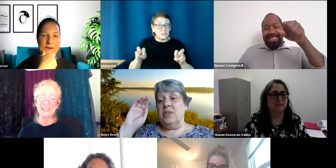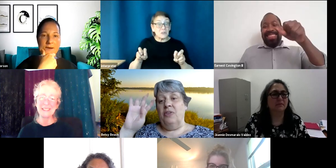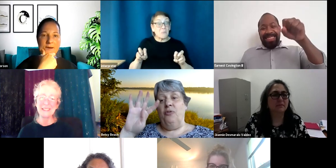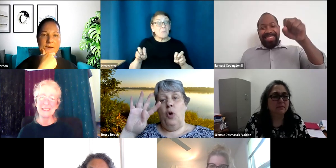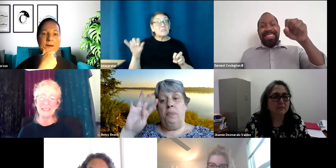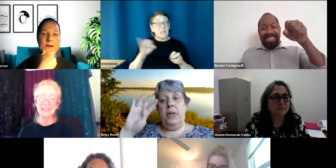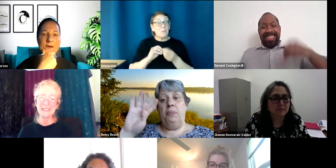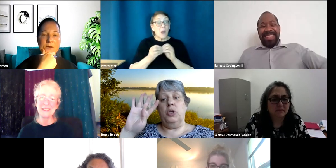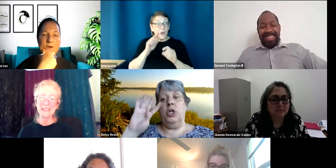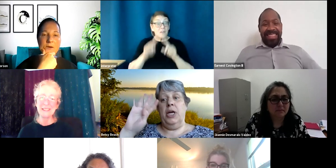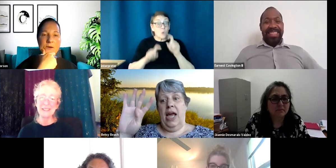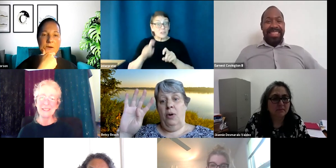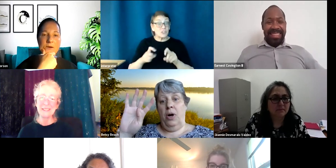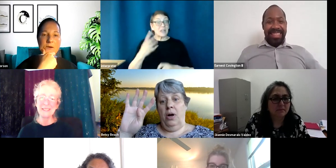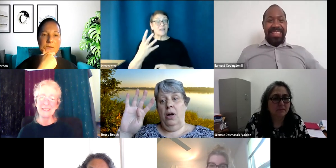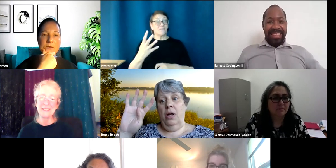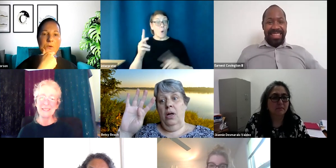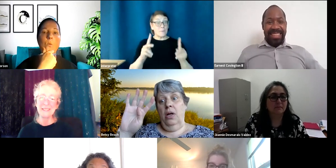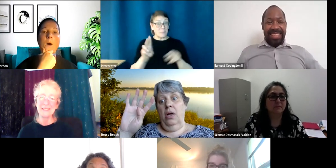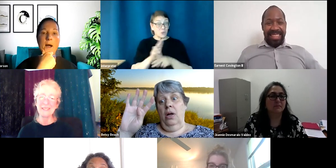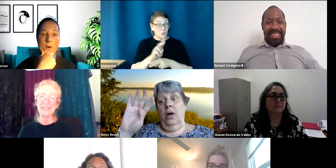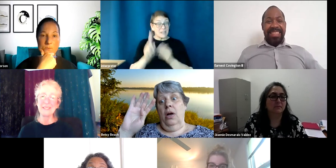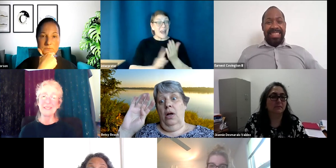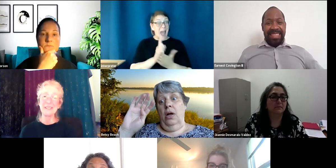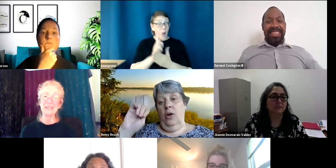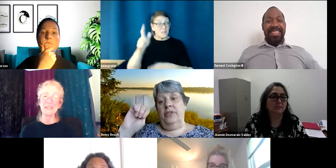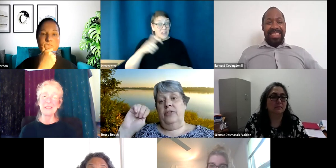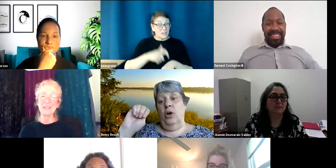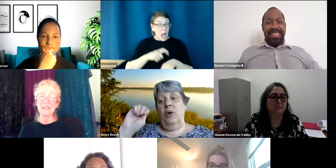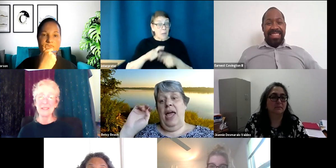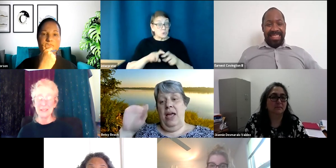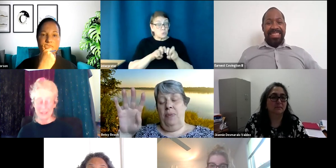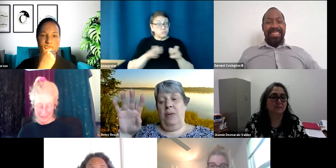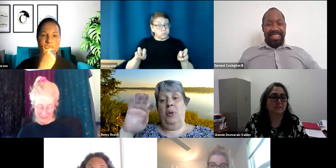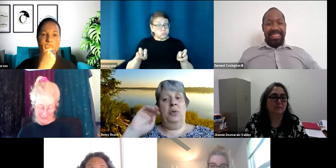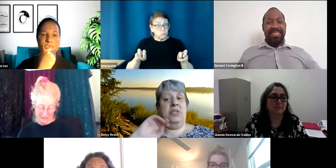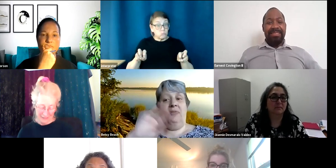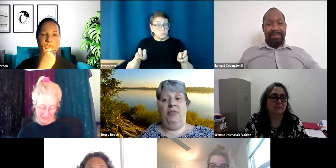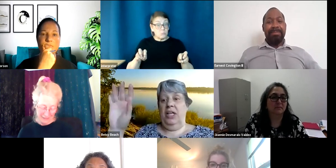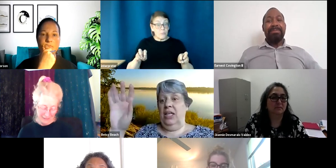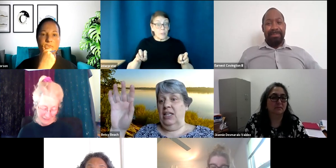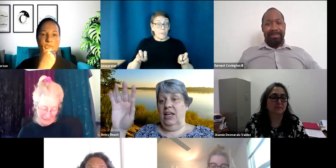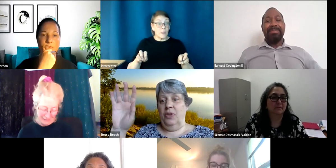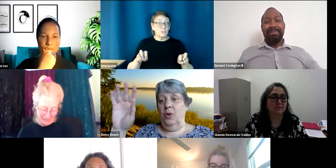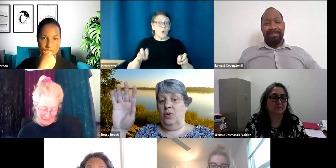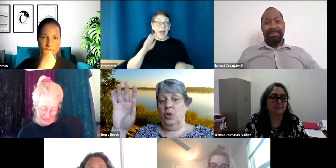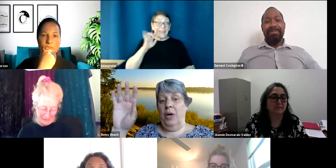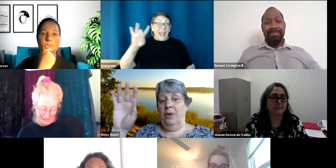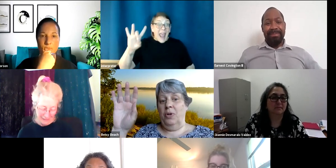and four people took an hour. Wow. So eight people will definitely take the whole two hours.